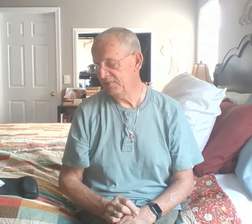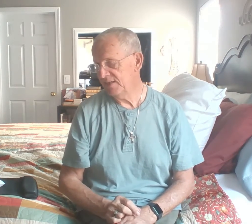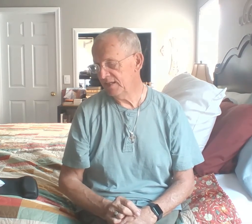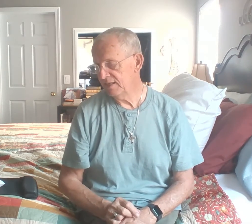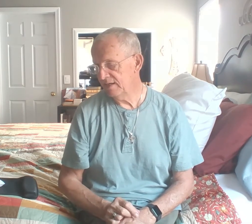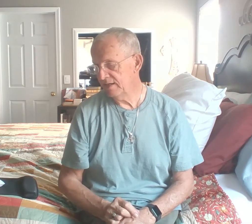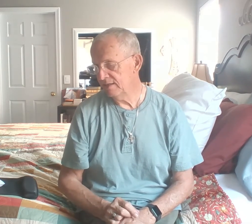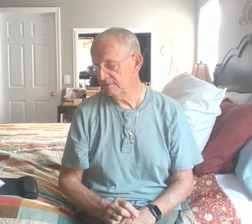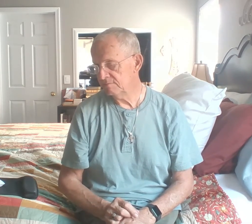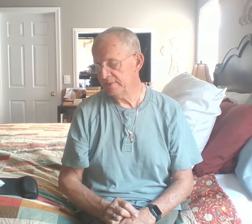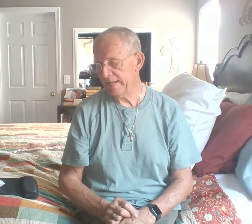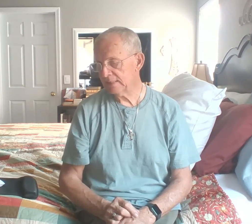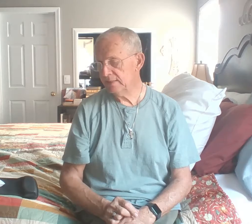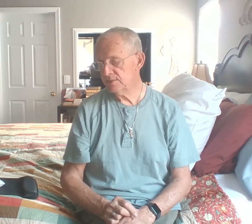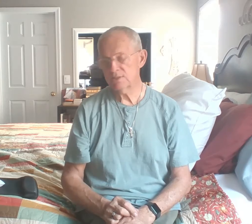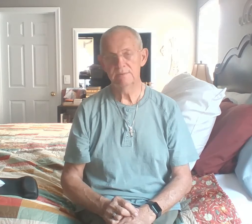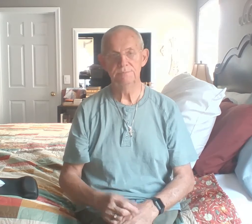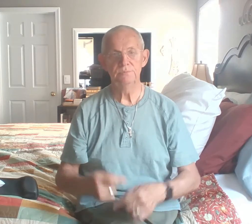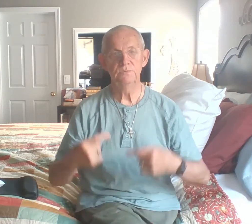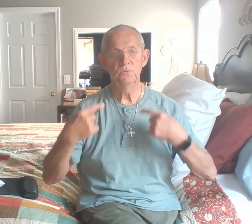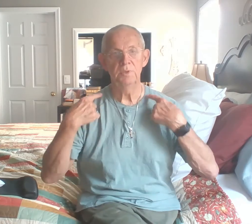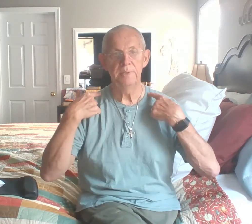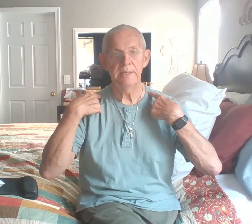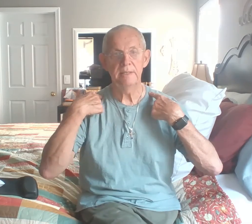then necklace would be,